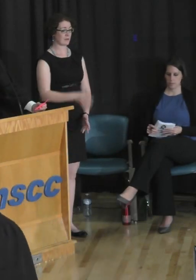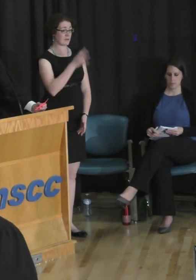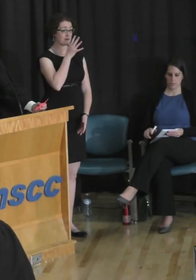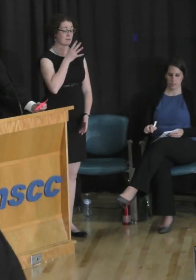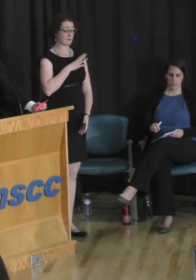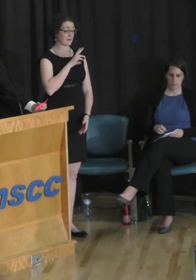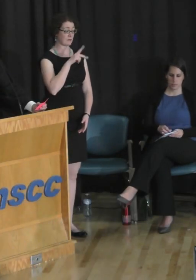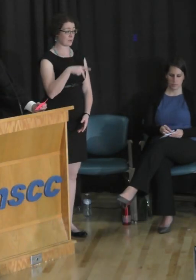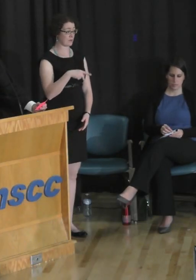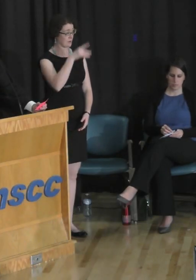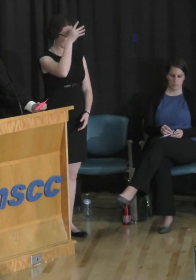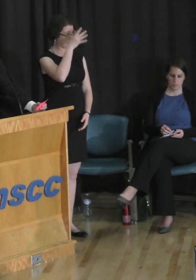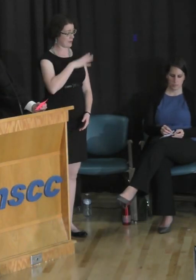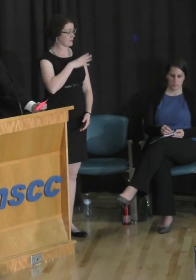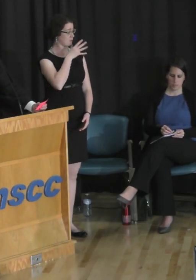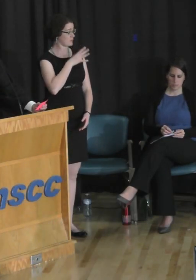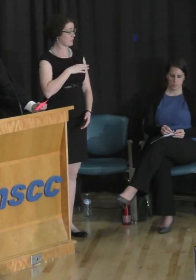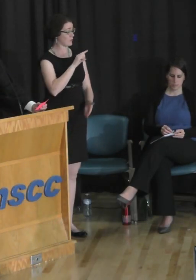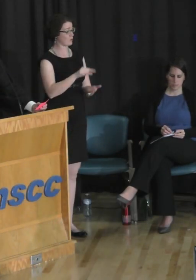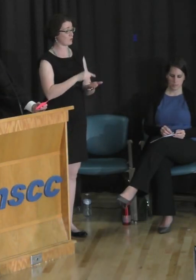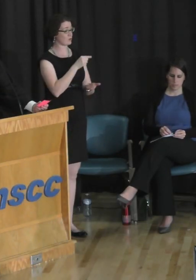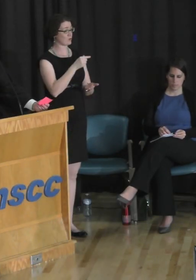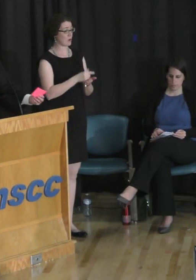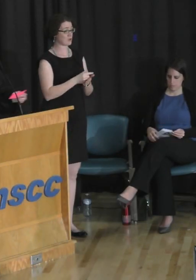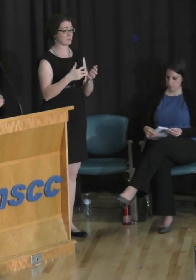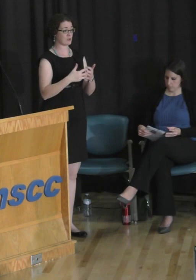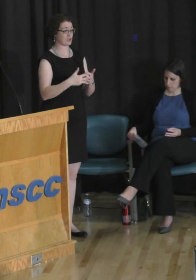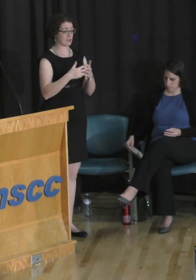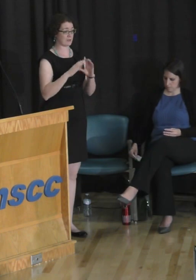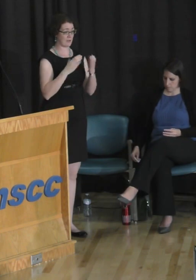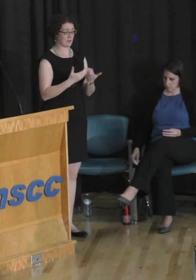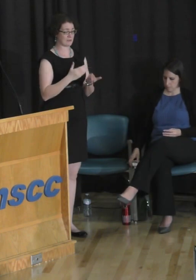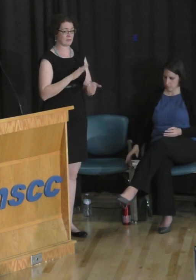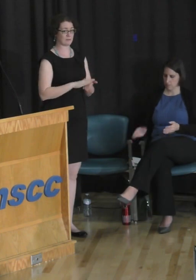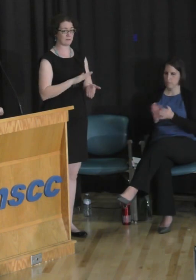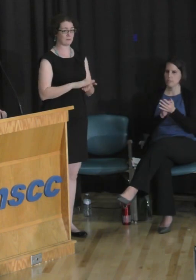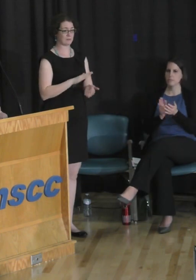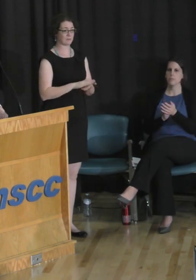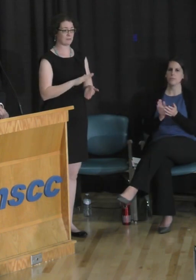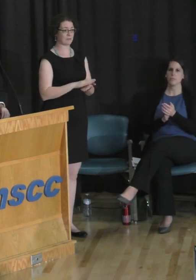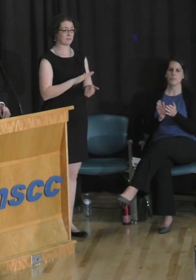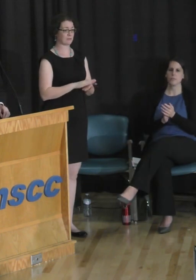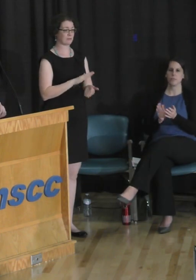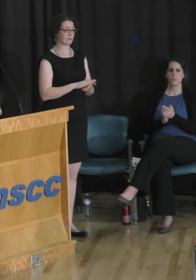Madam Vice President, ladies and gentlemen, the graduates in machining.